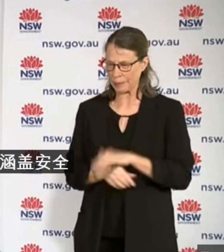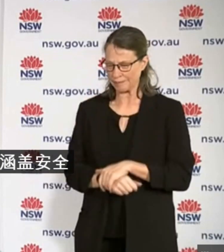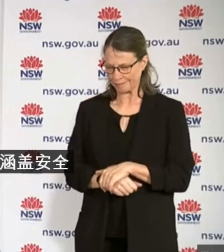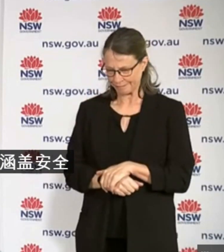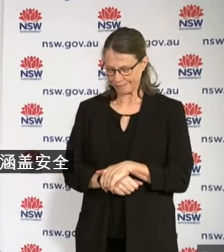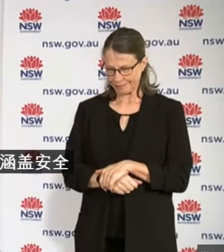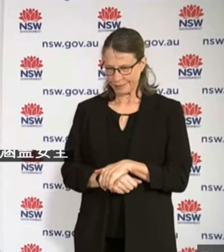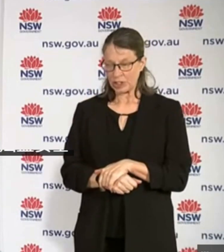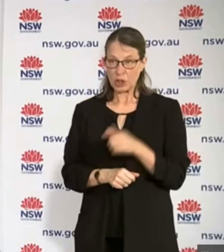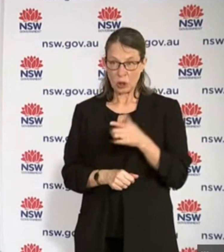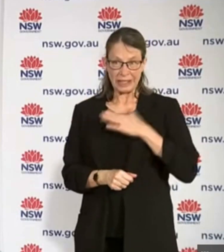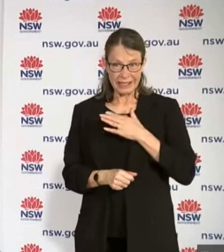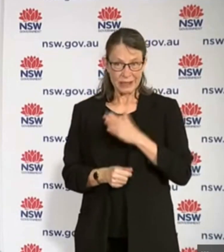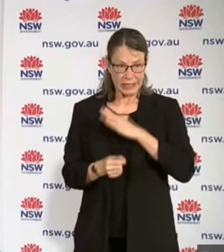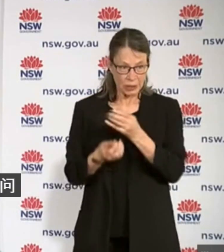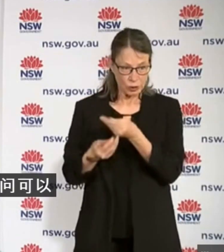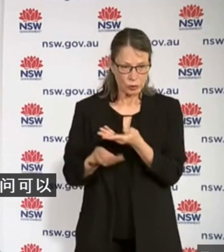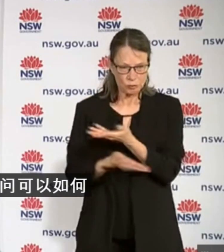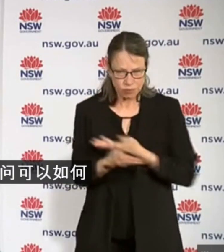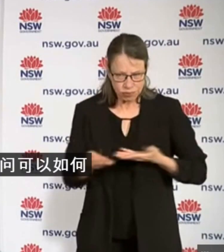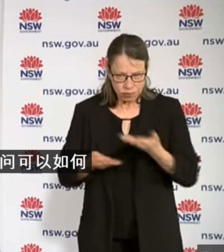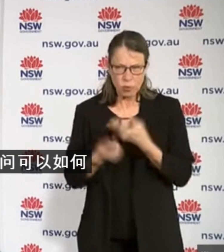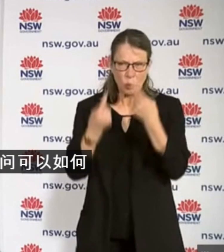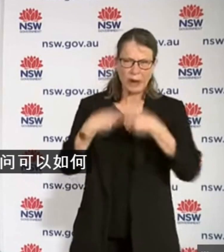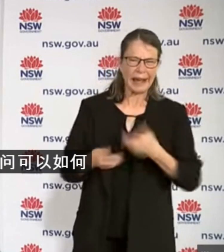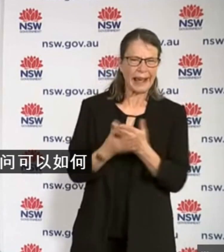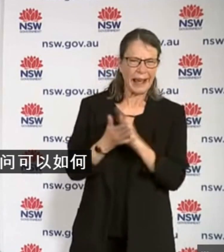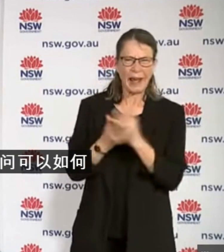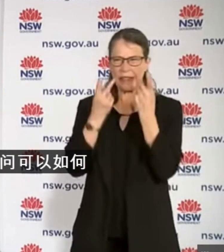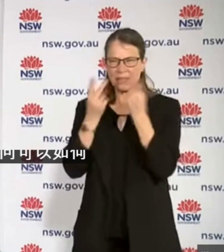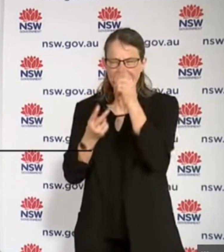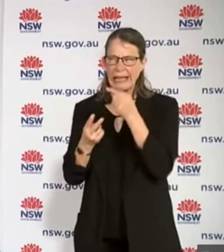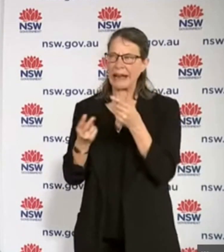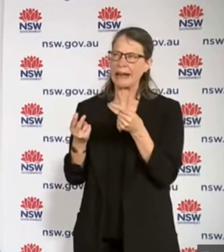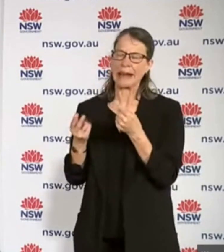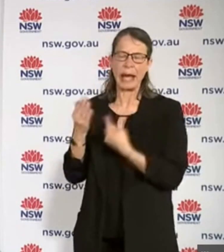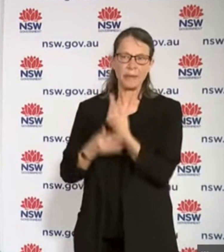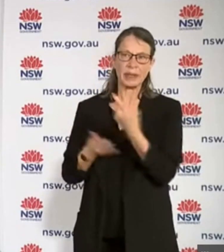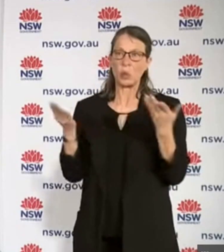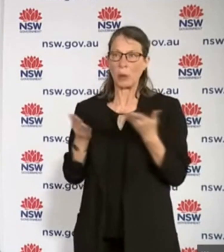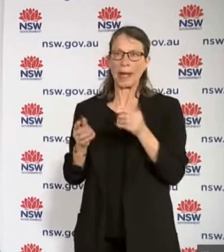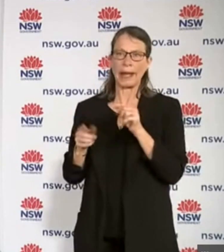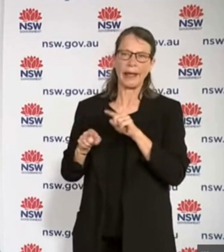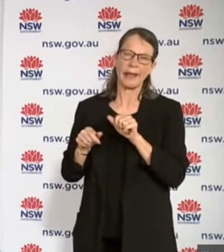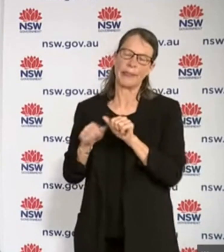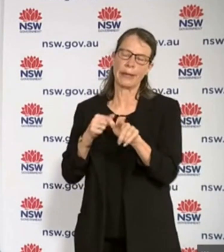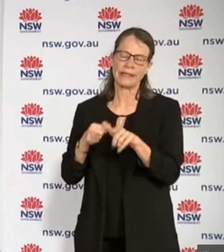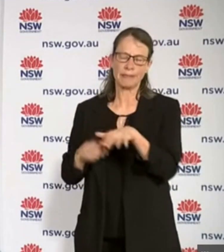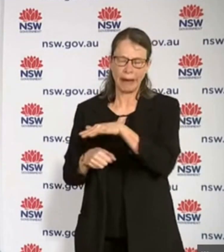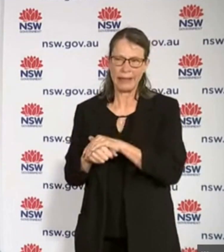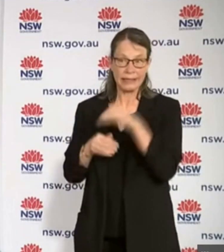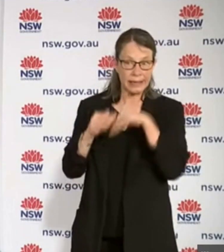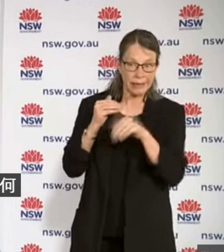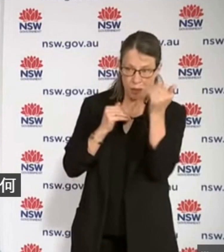suggestions of how those visits can happen, perhaps how those visits can happen in rooms or in a setting where it doesn't expose other people,